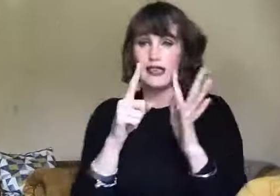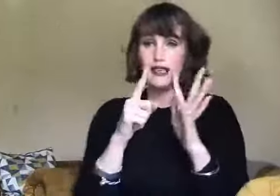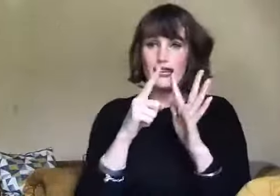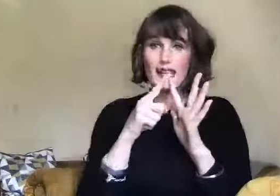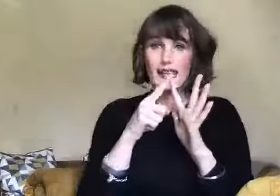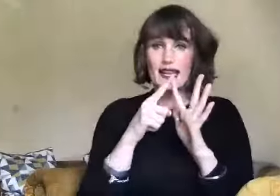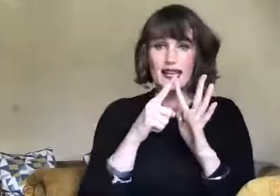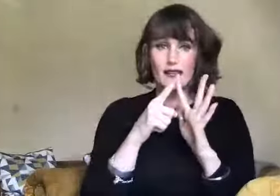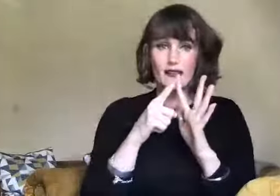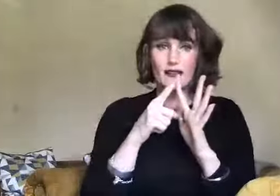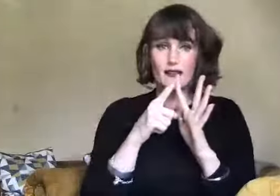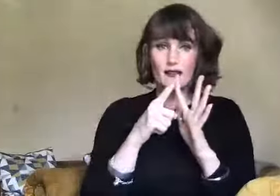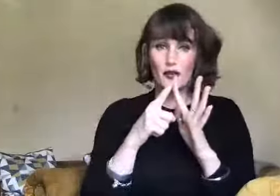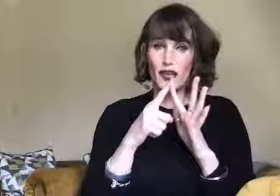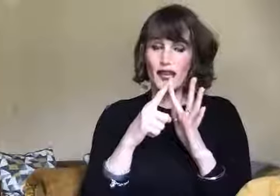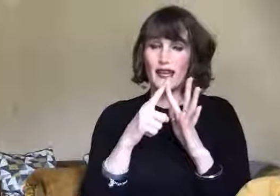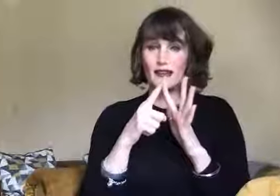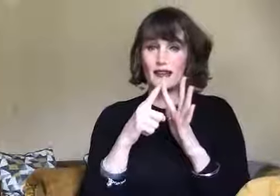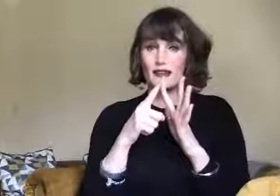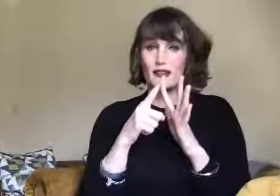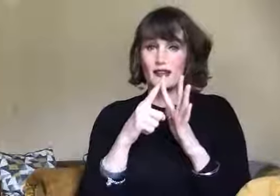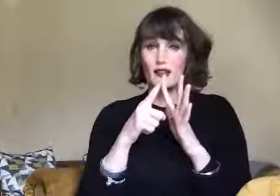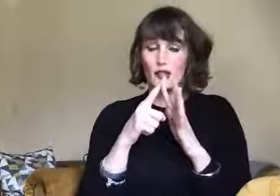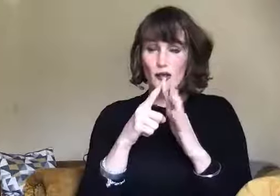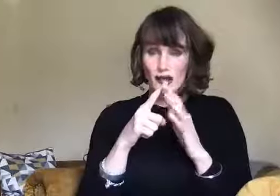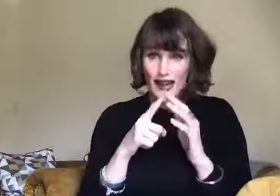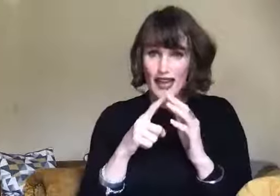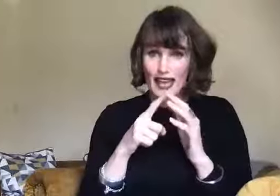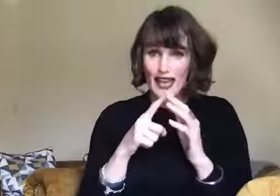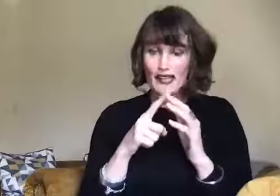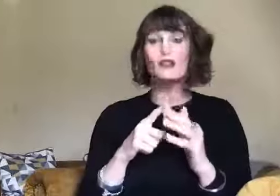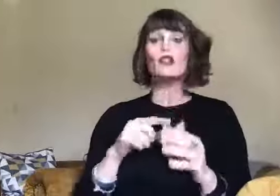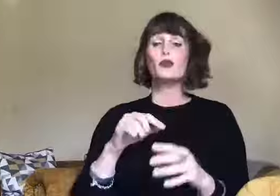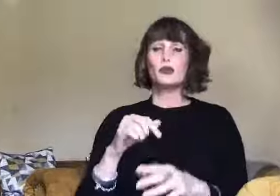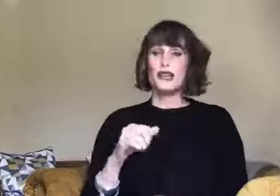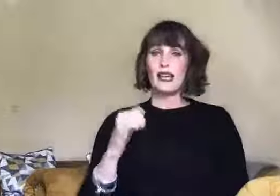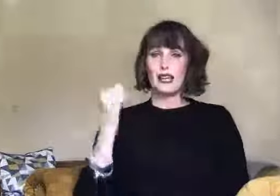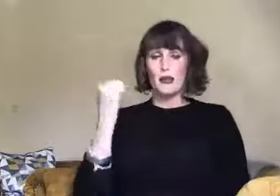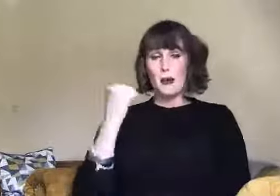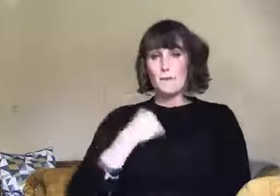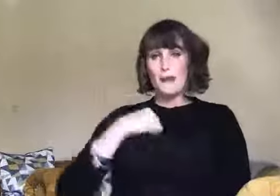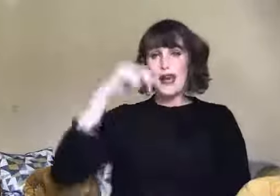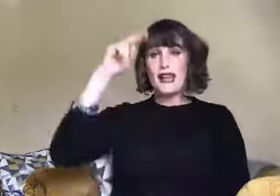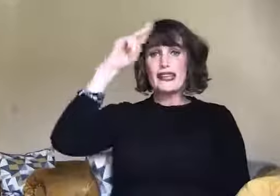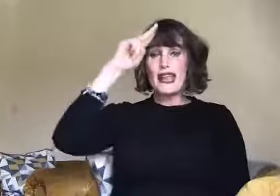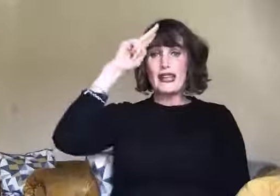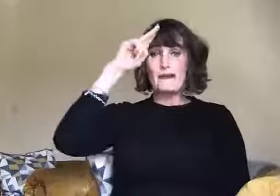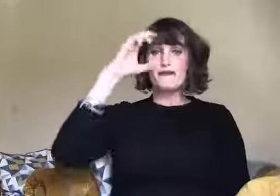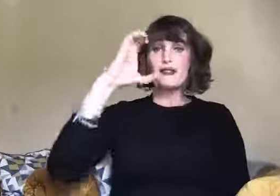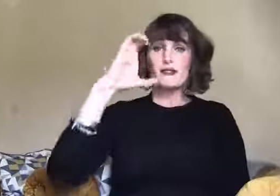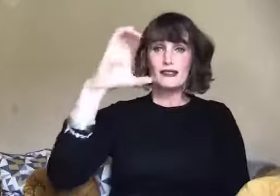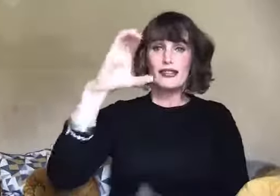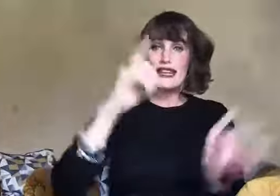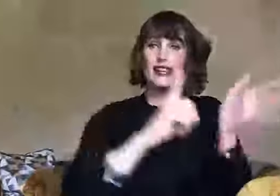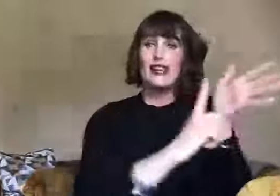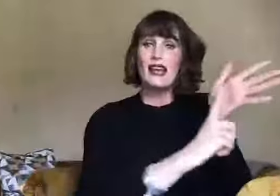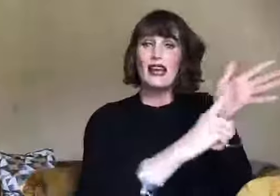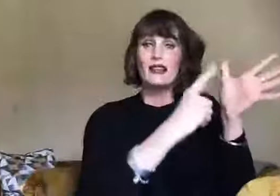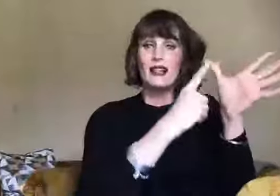then E. Okay. So Claire, you will say, my name,